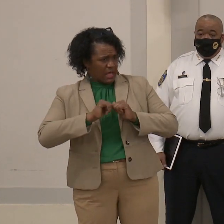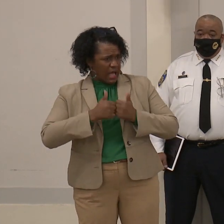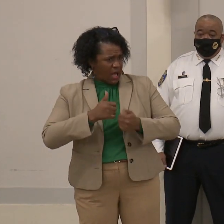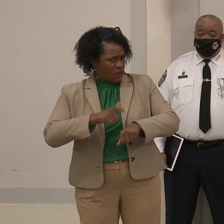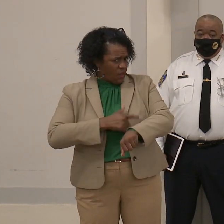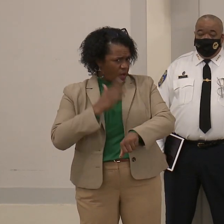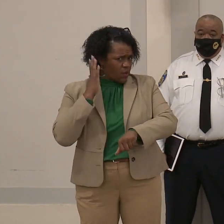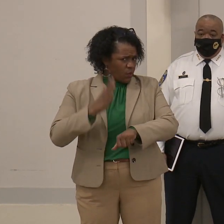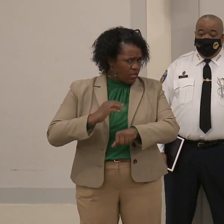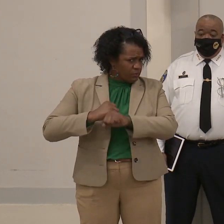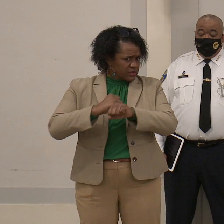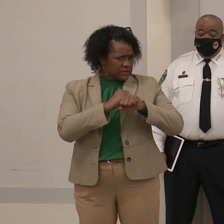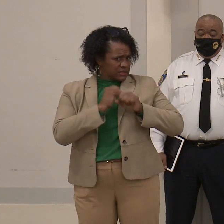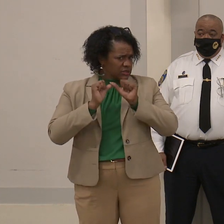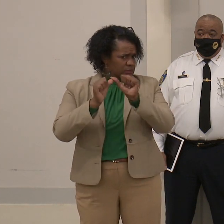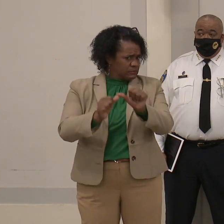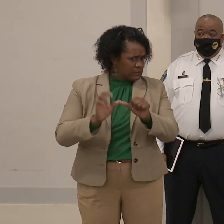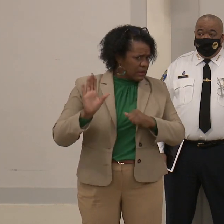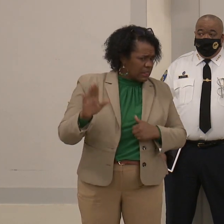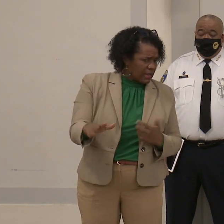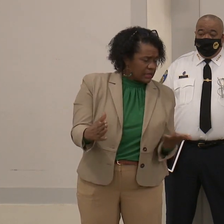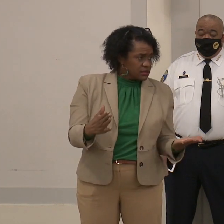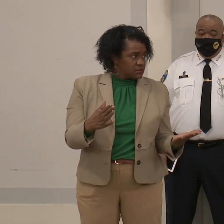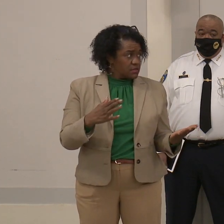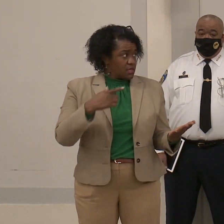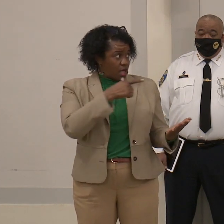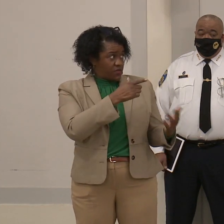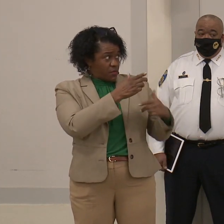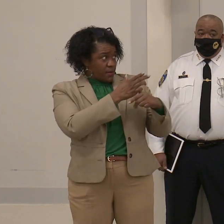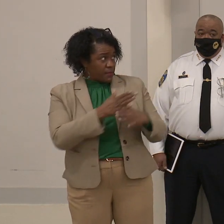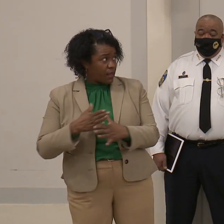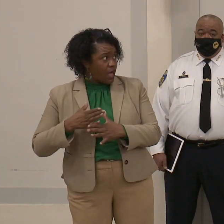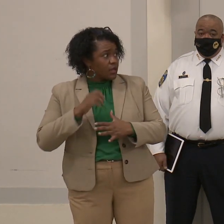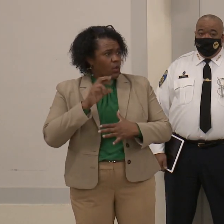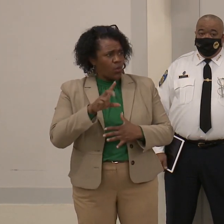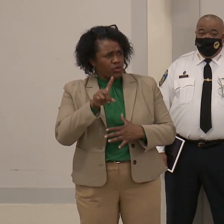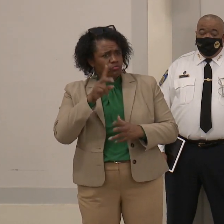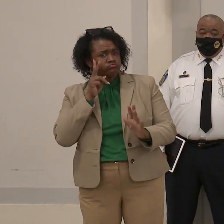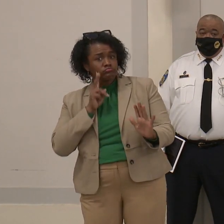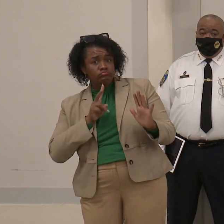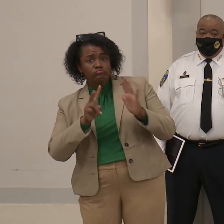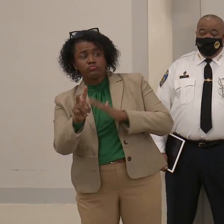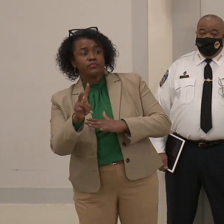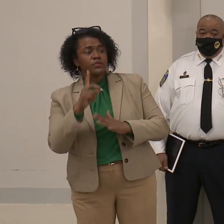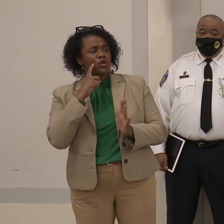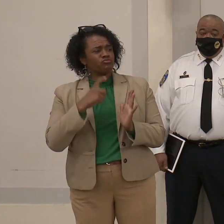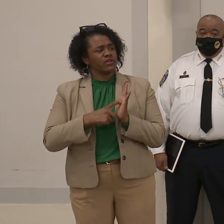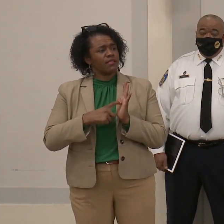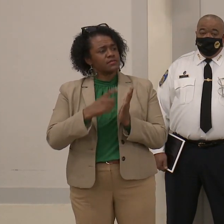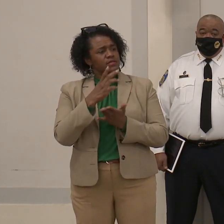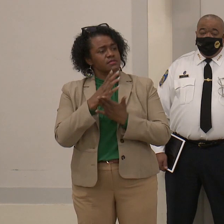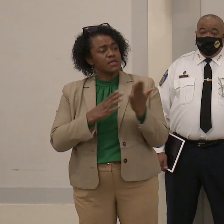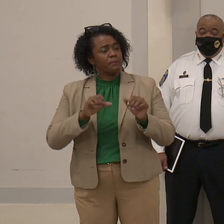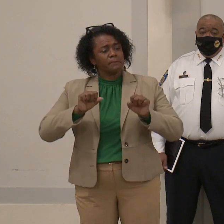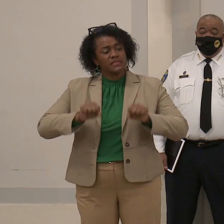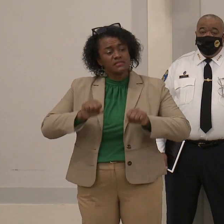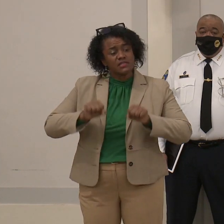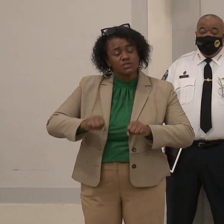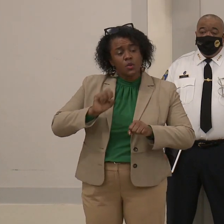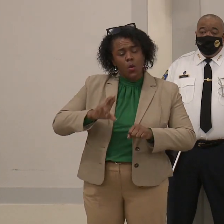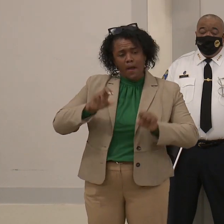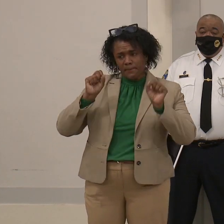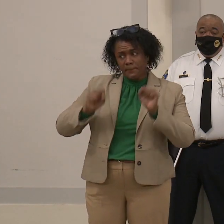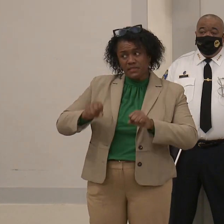long that protection lasts, have you been planning or kind of looking ahead, realizing that there's some potential, or is